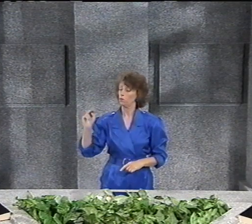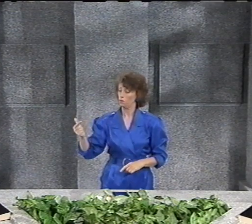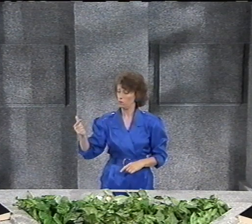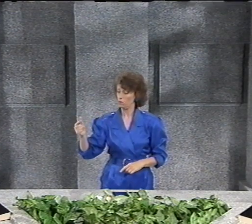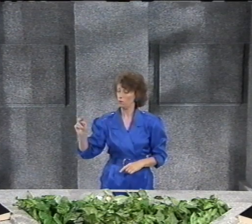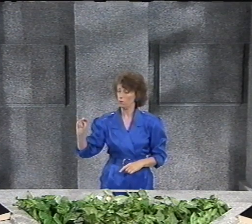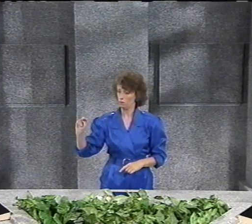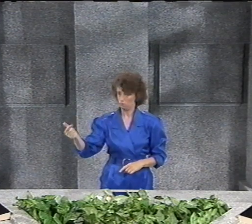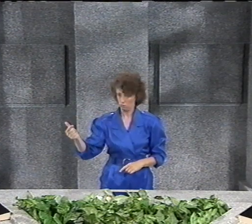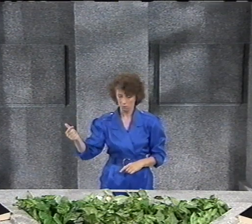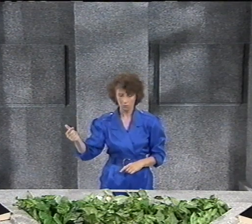no good.